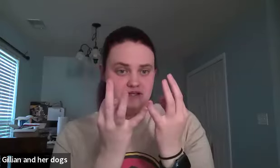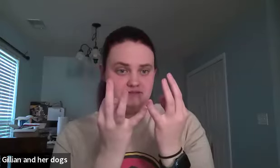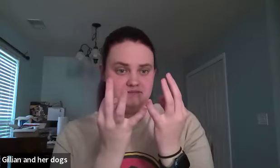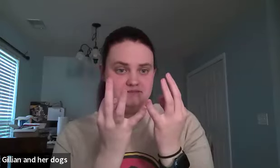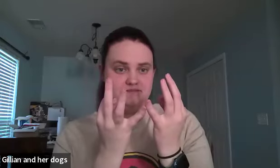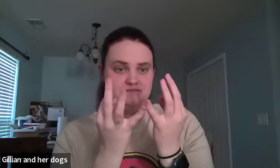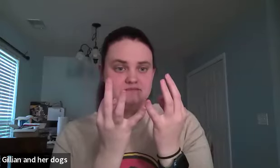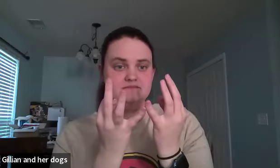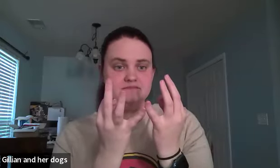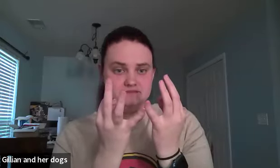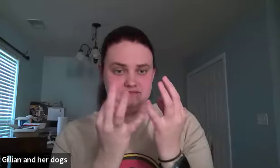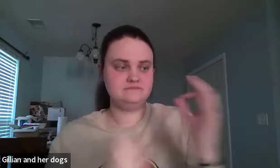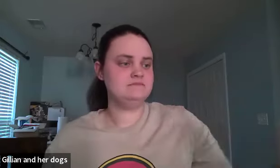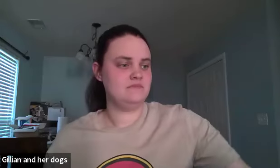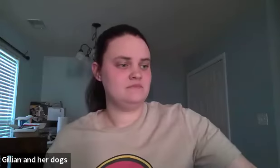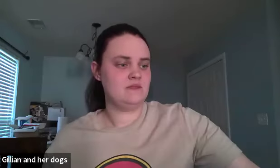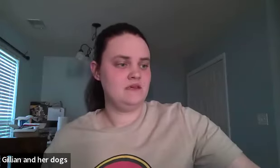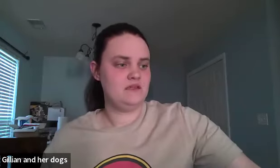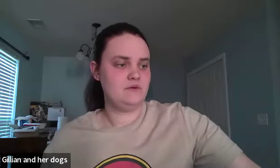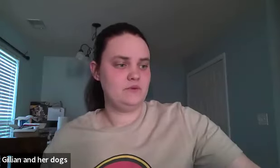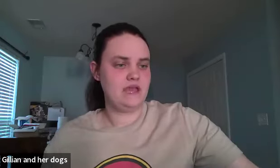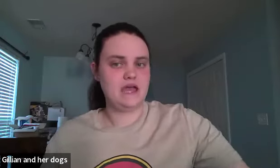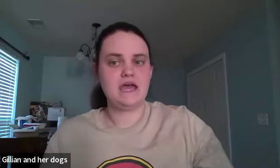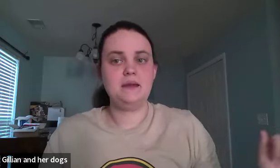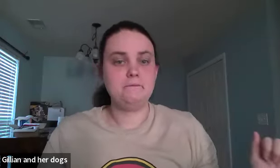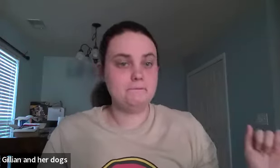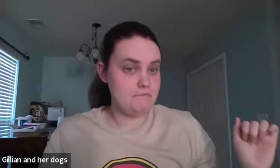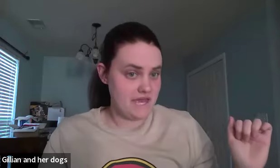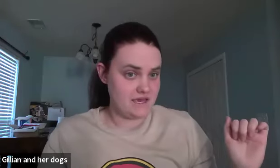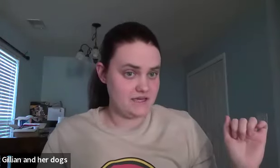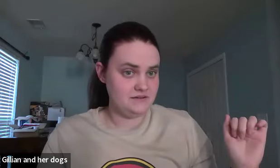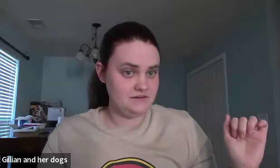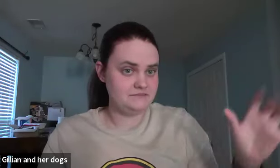family. Then we had man,